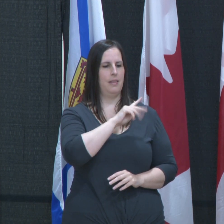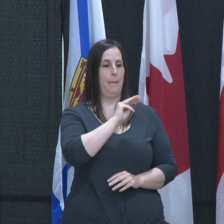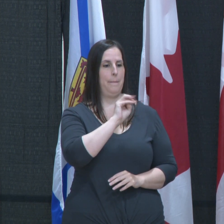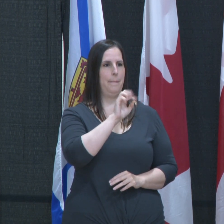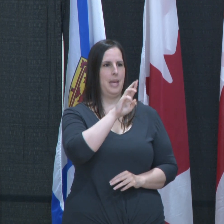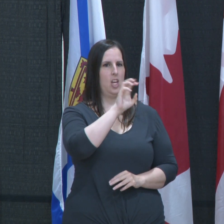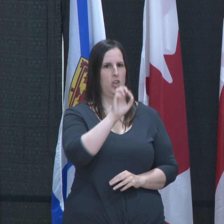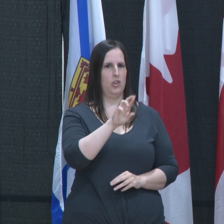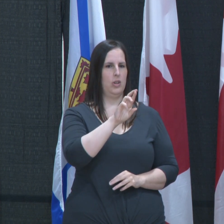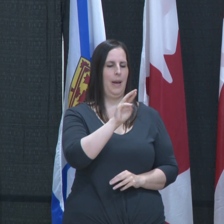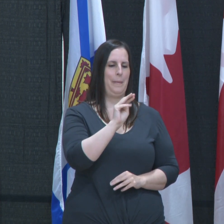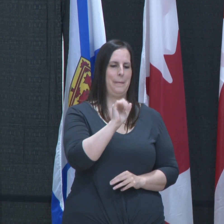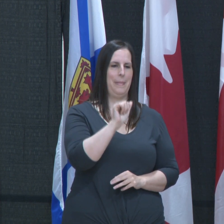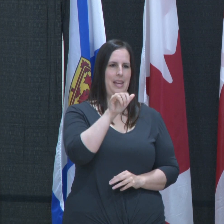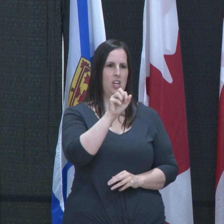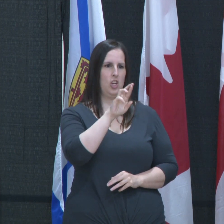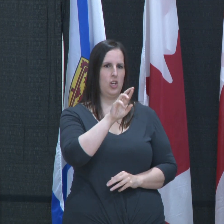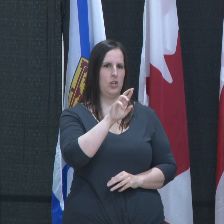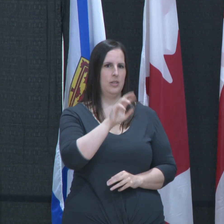Thank you for attending.